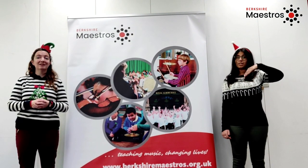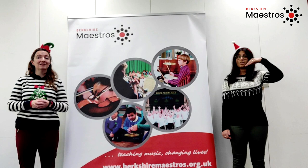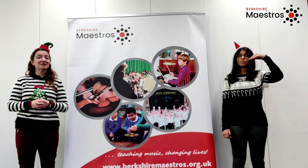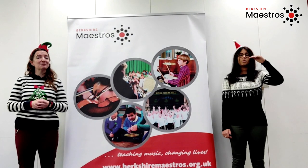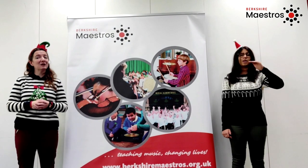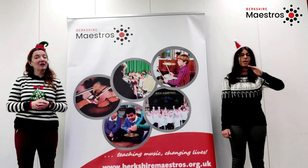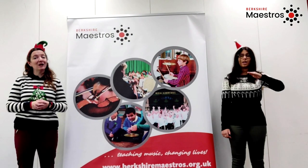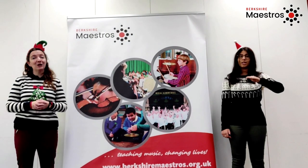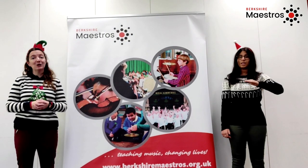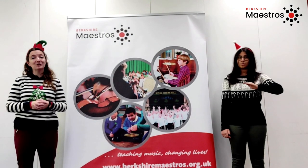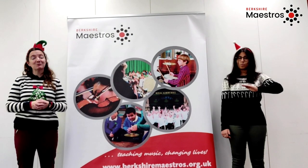wind made